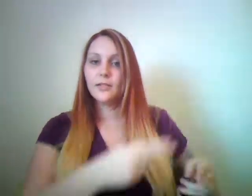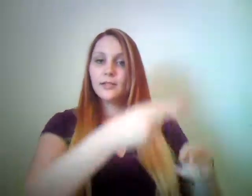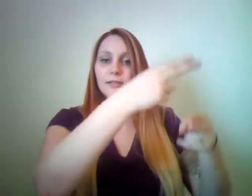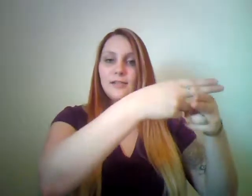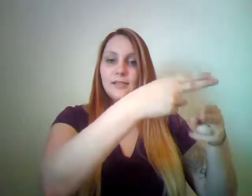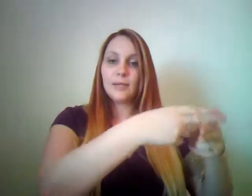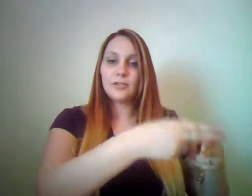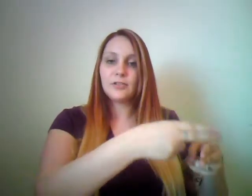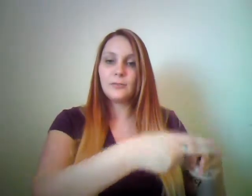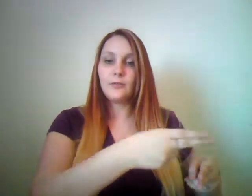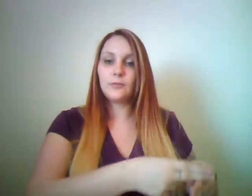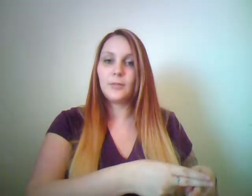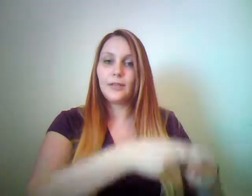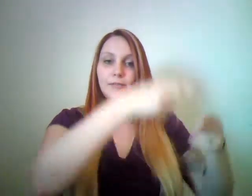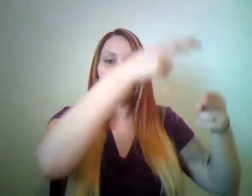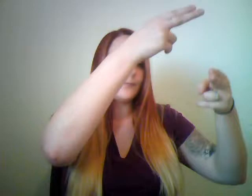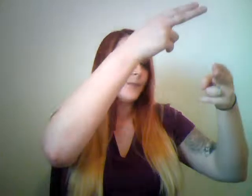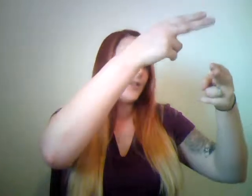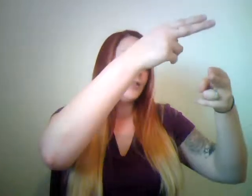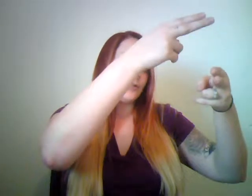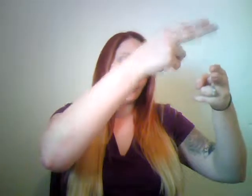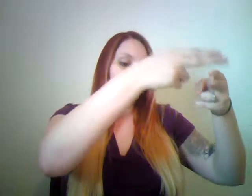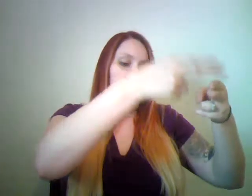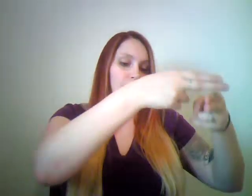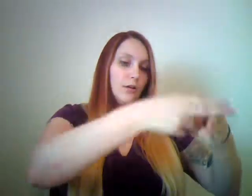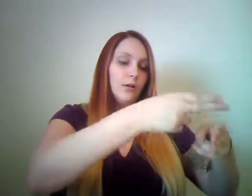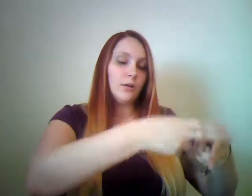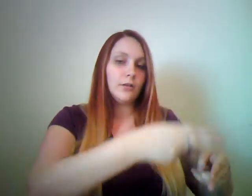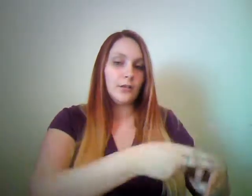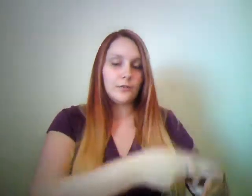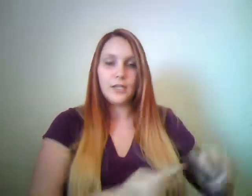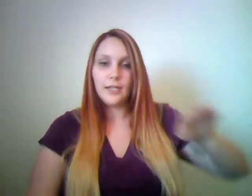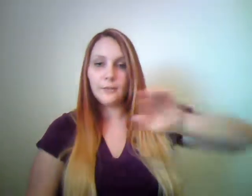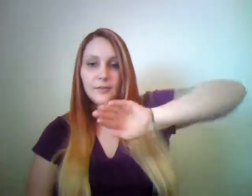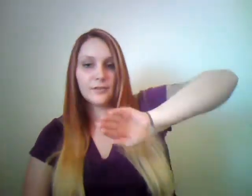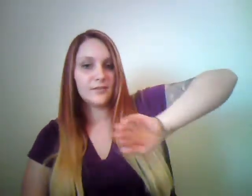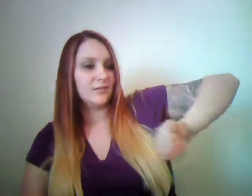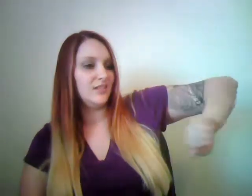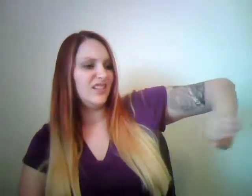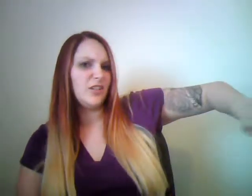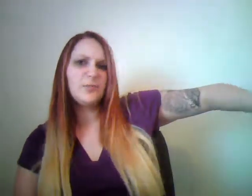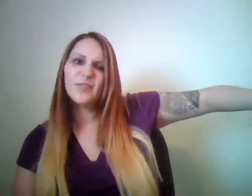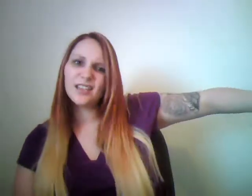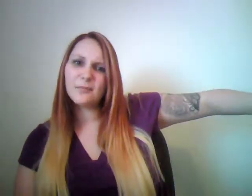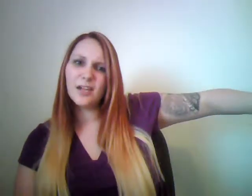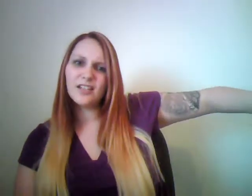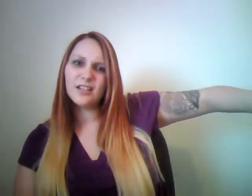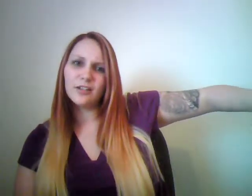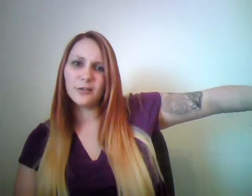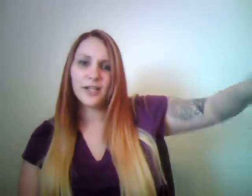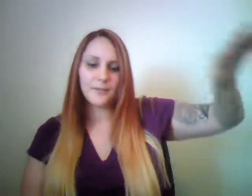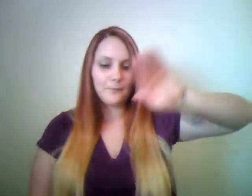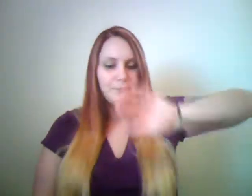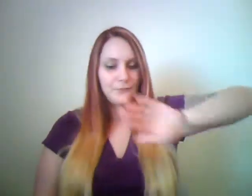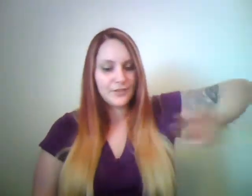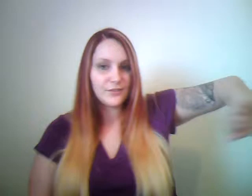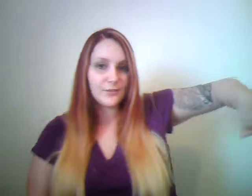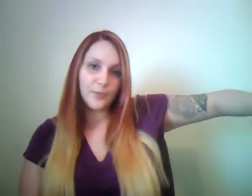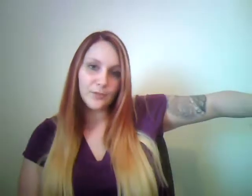because I established them over on my left side. So all other names, nope, get them out of here, right? Sweep those